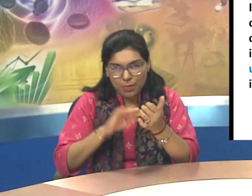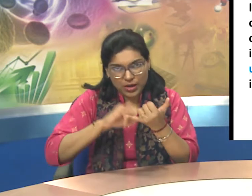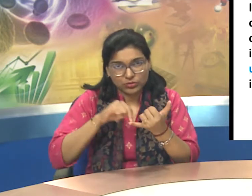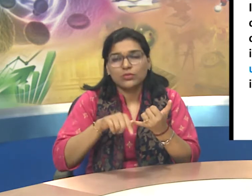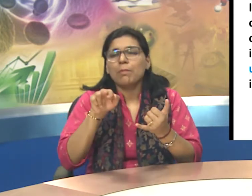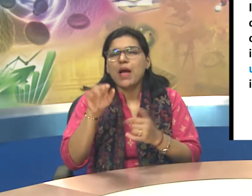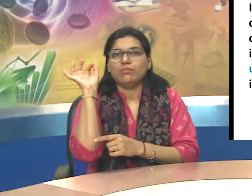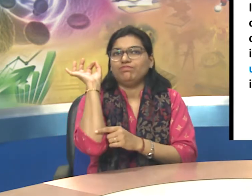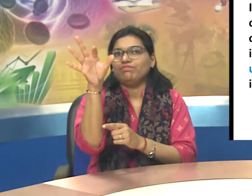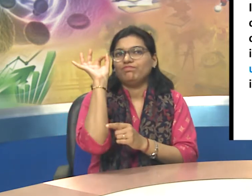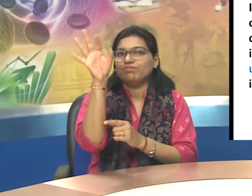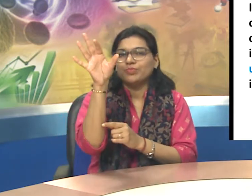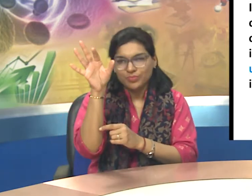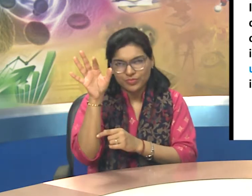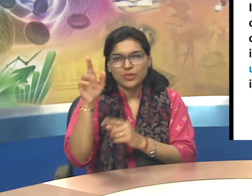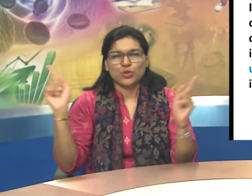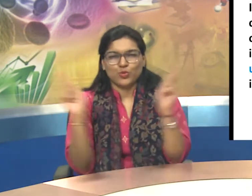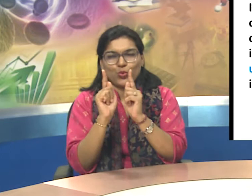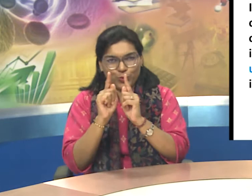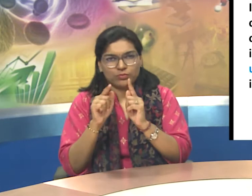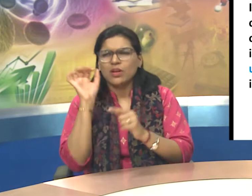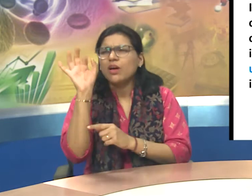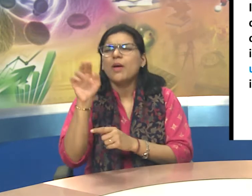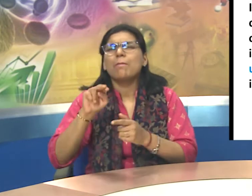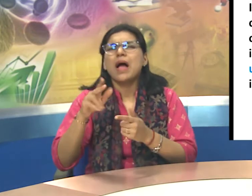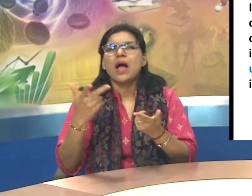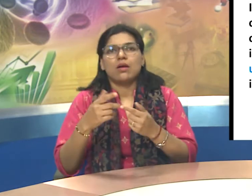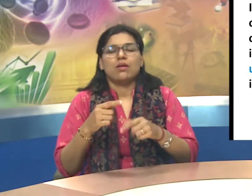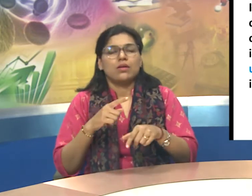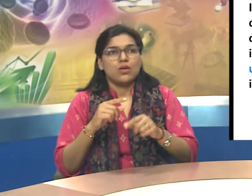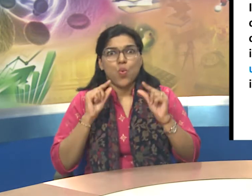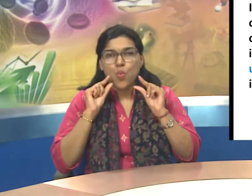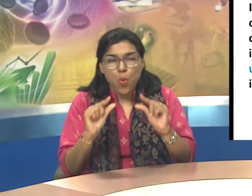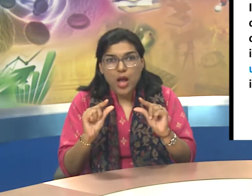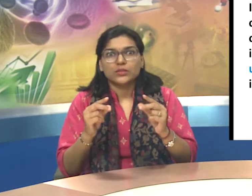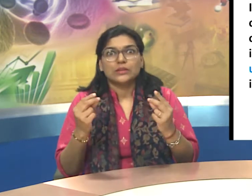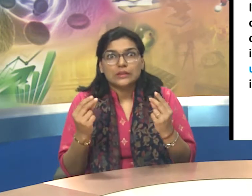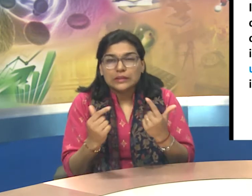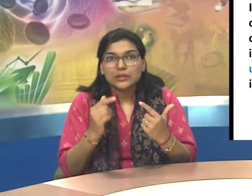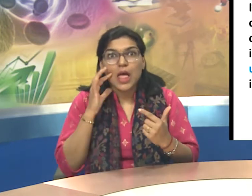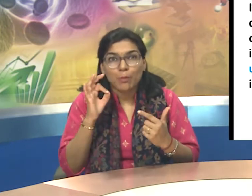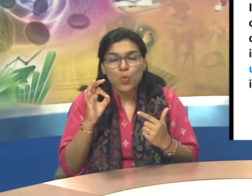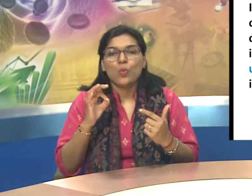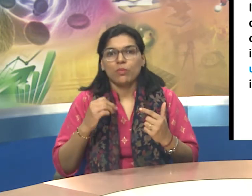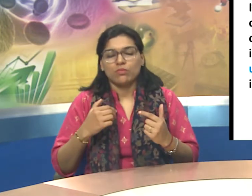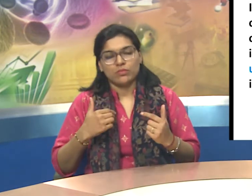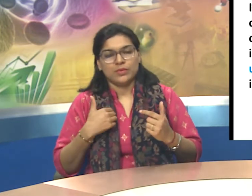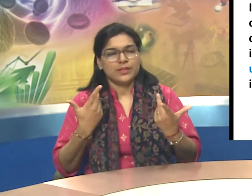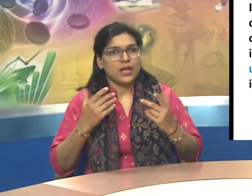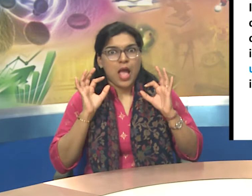Telegram. It is also a